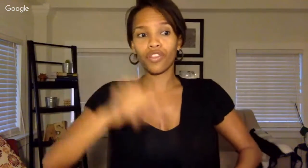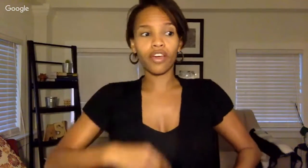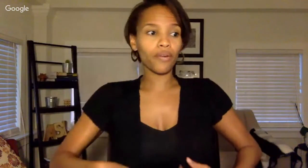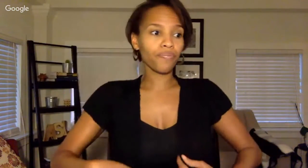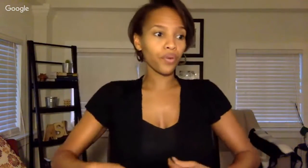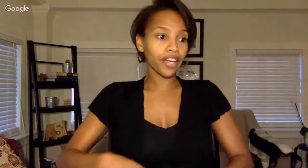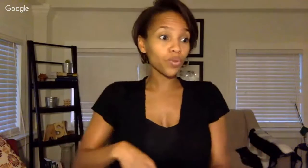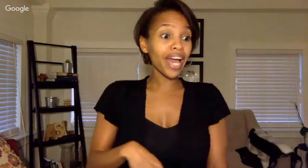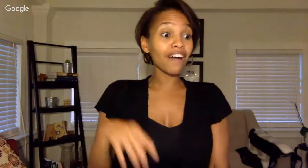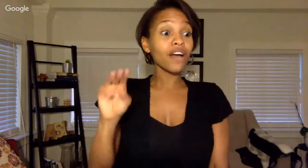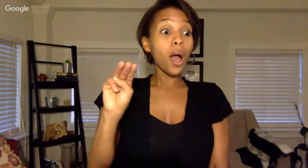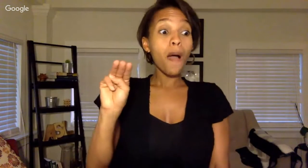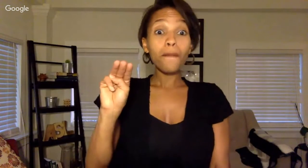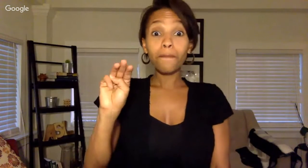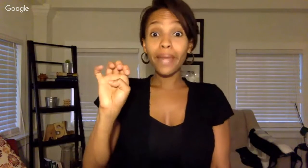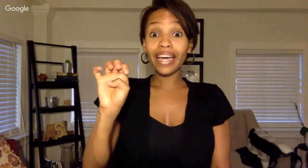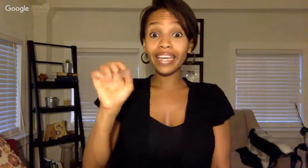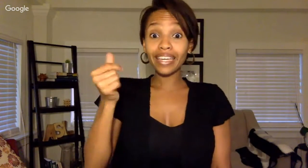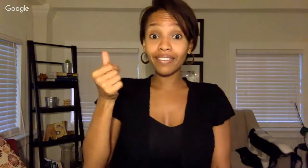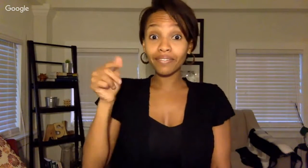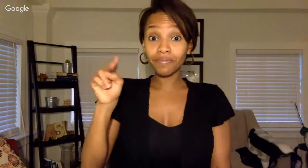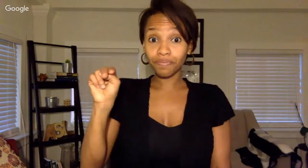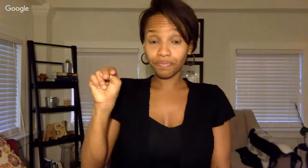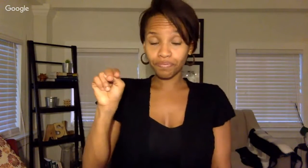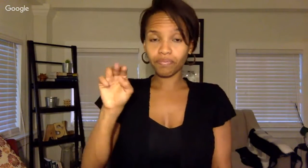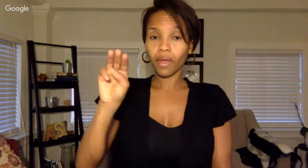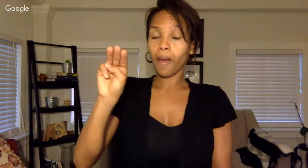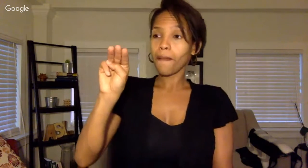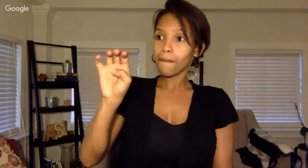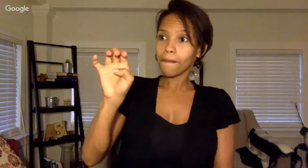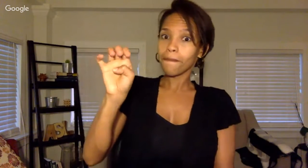there. Okay, so we have Megan